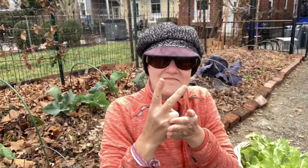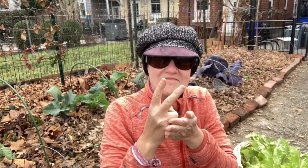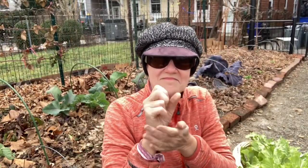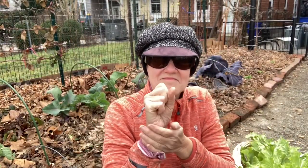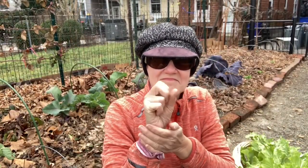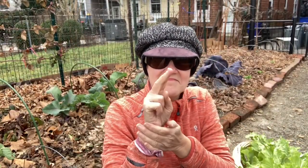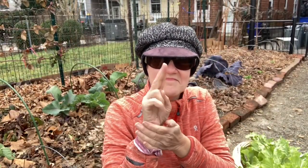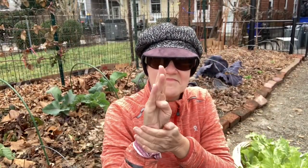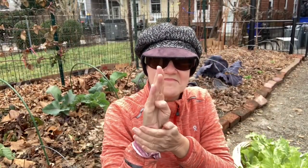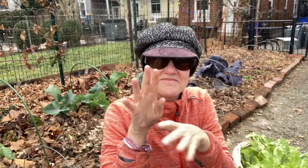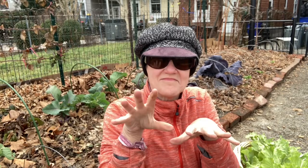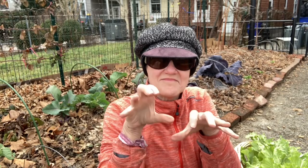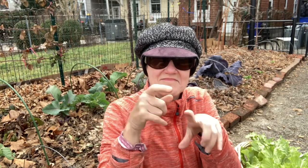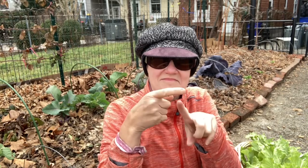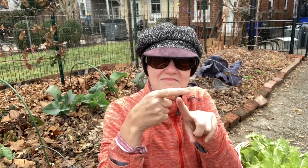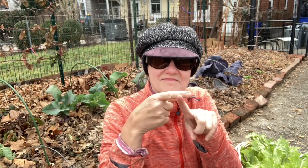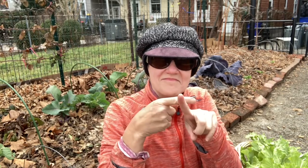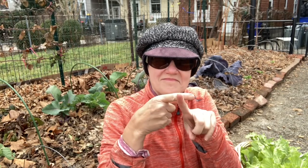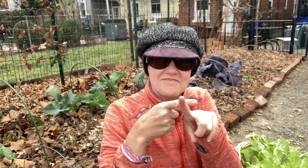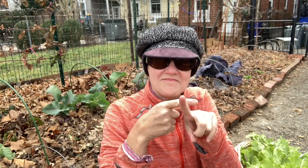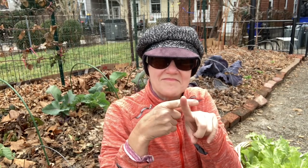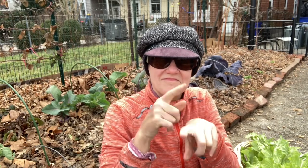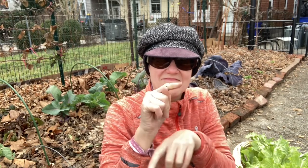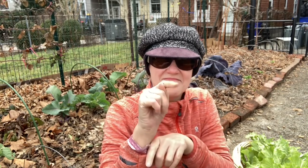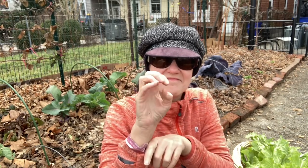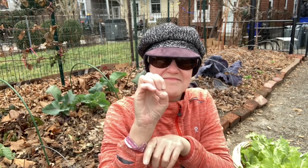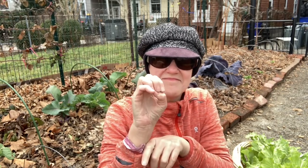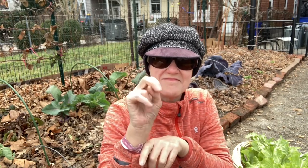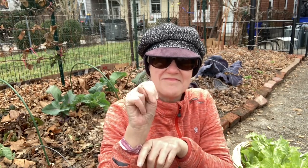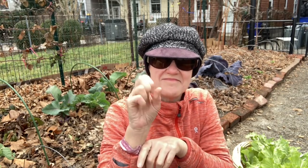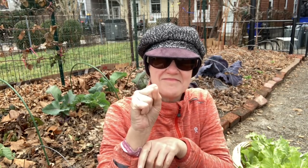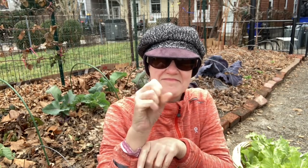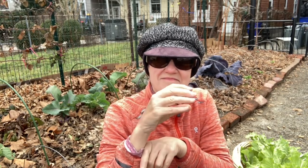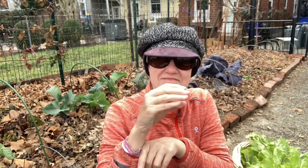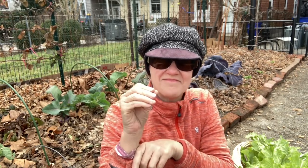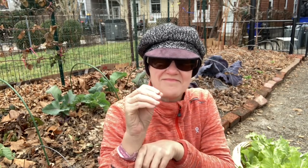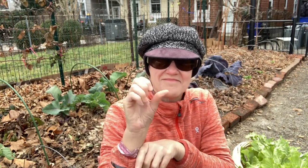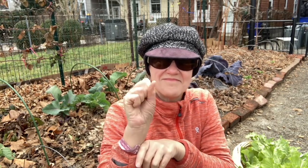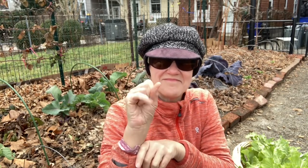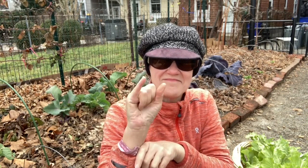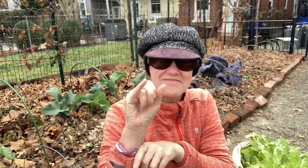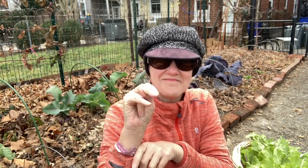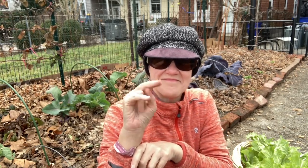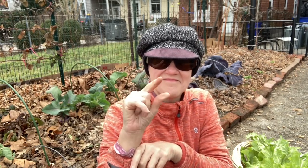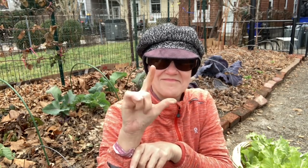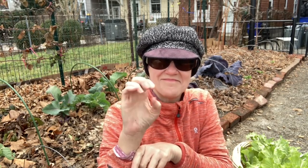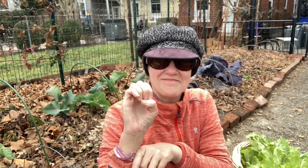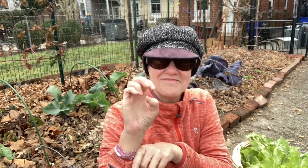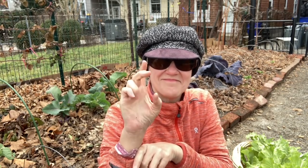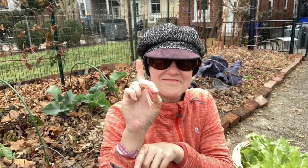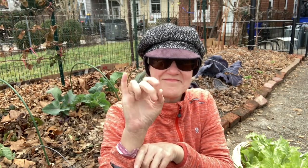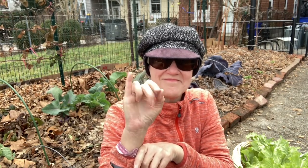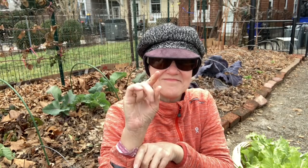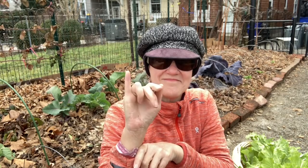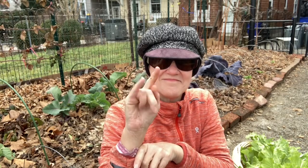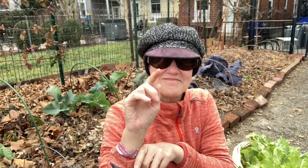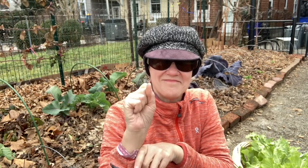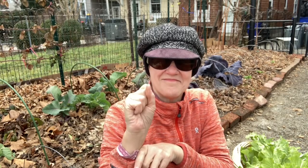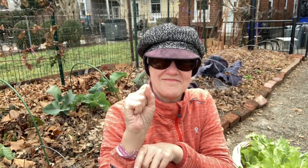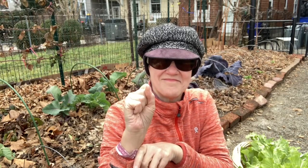This survived 2 weeks of sub-freezing temperatures in the teens and the single digits. And